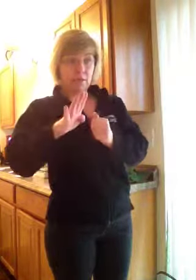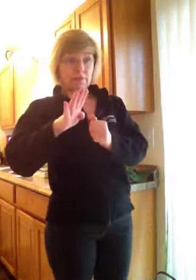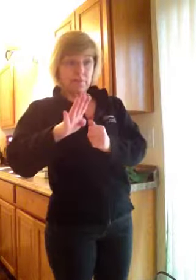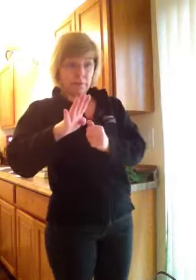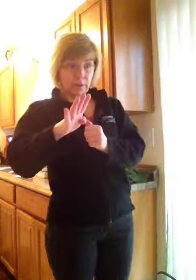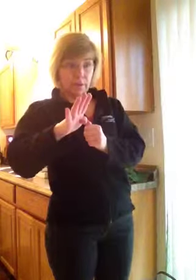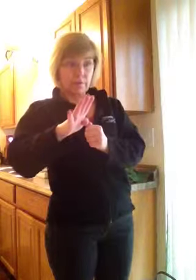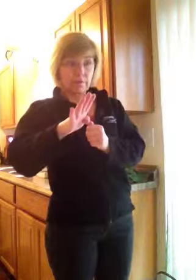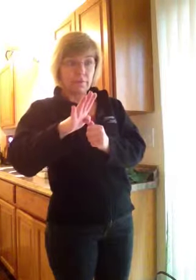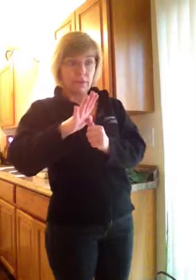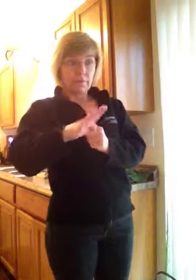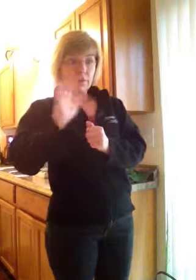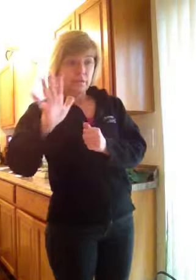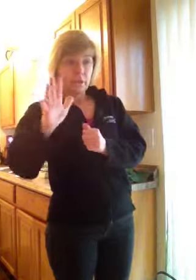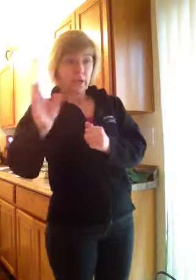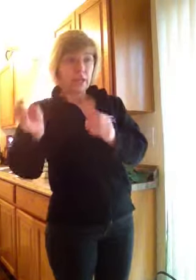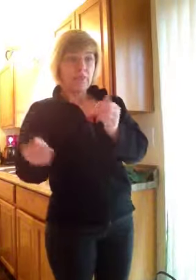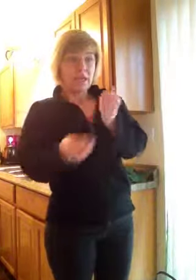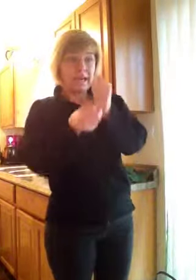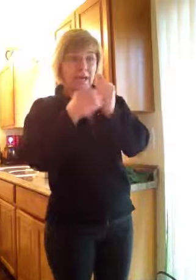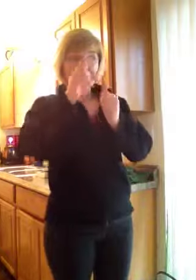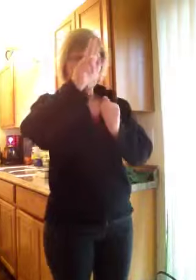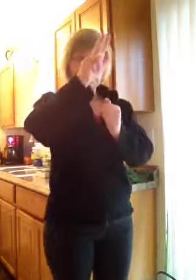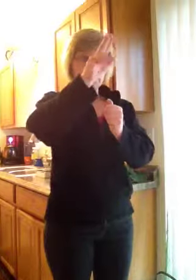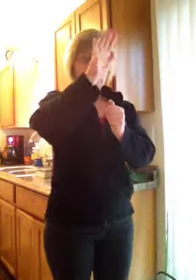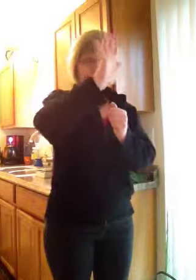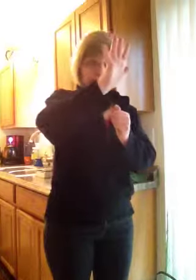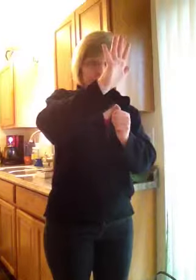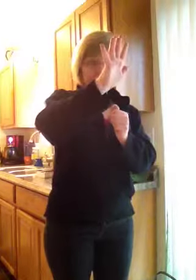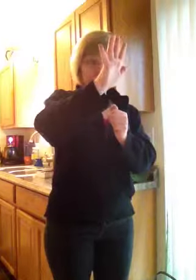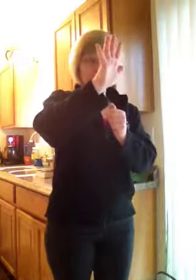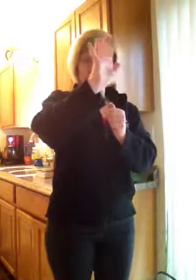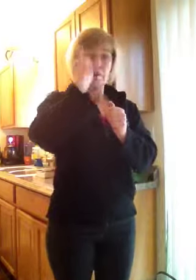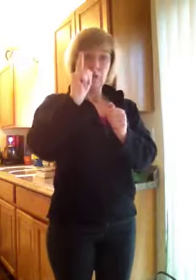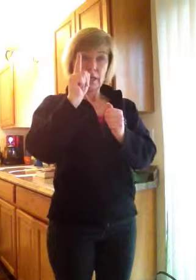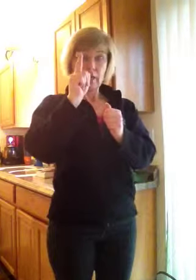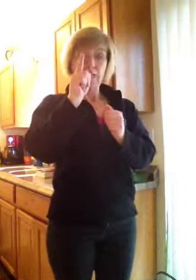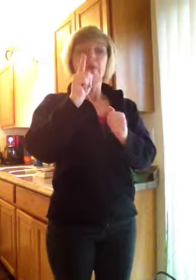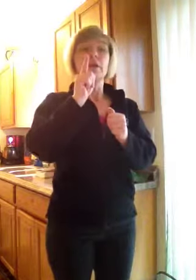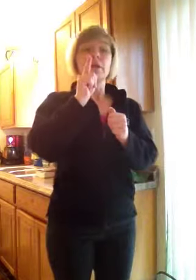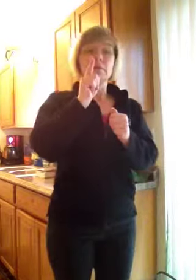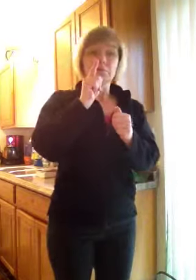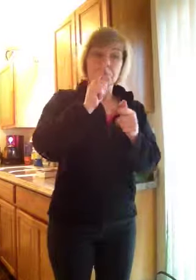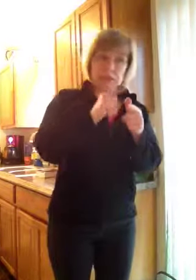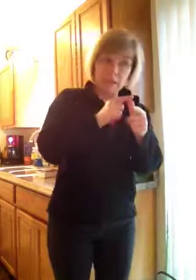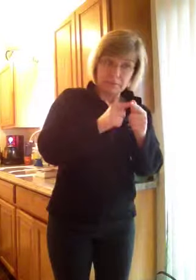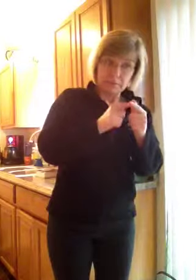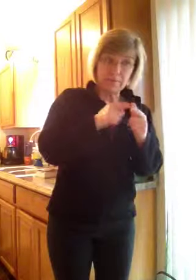to see what's left over. The leftover amount must be the measurement of the unknown angle.